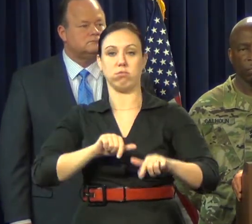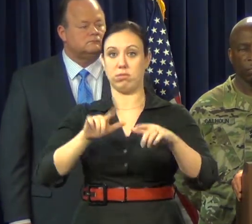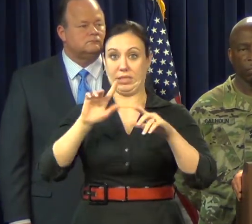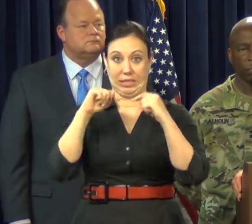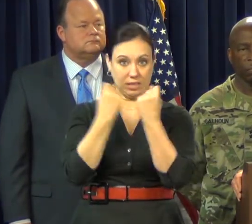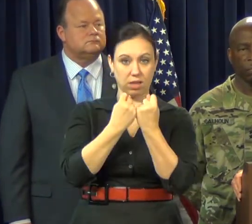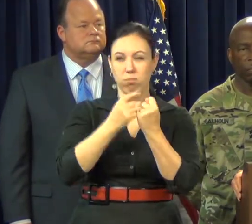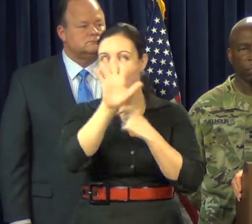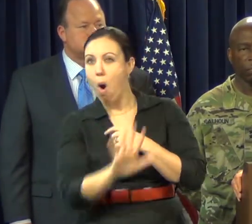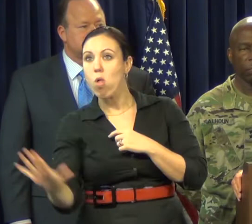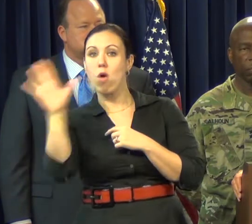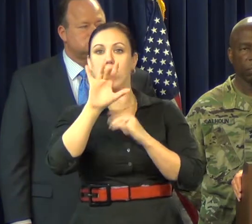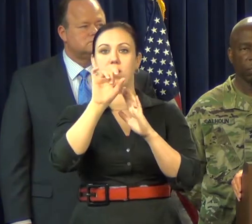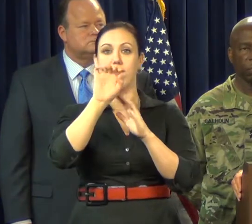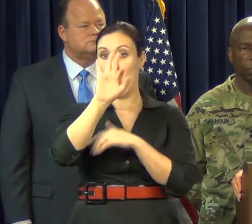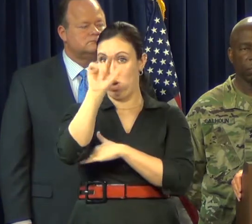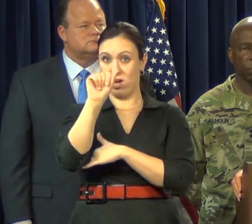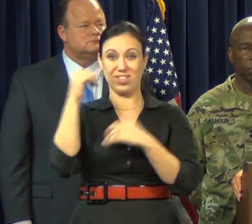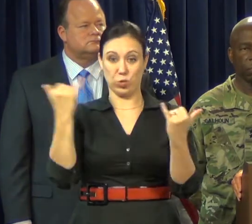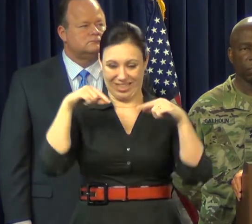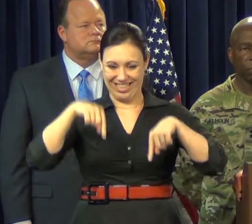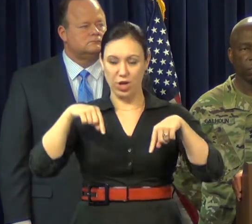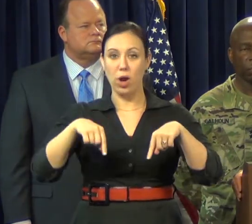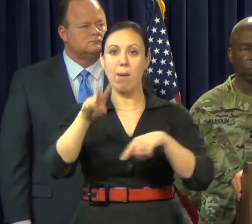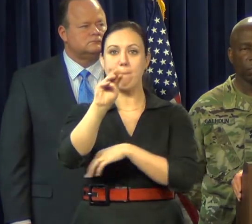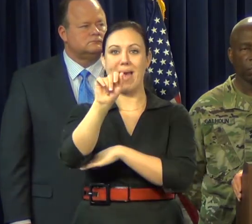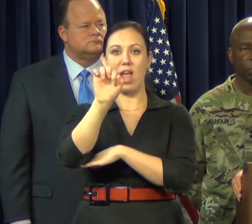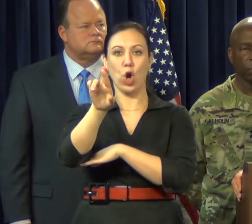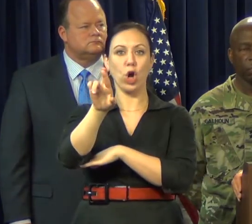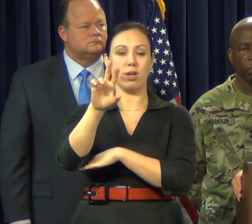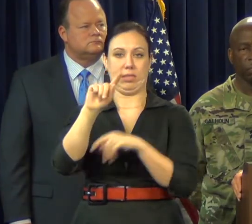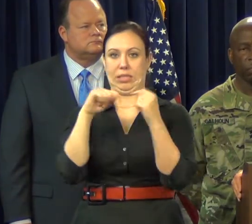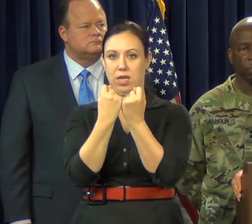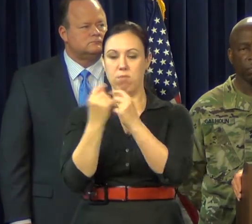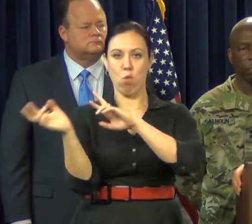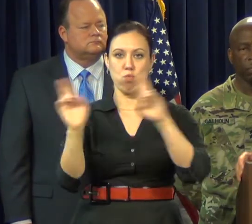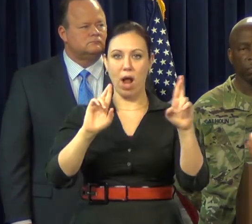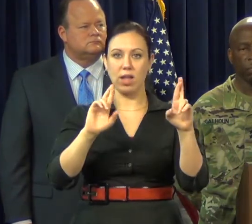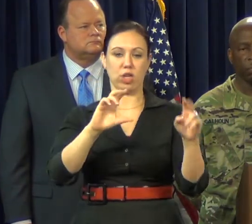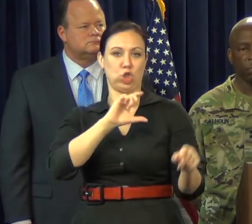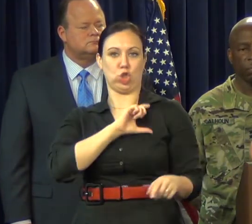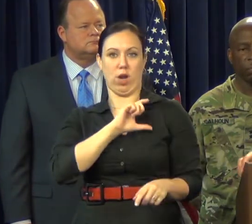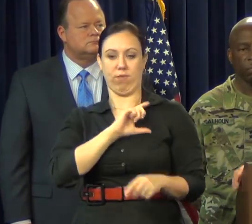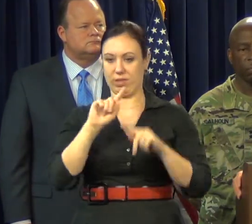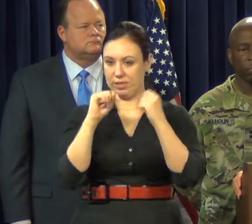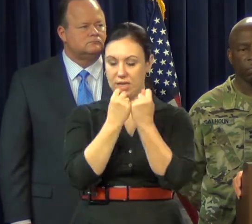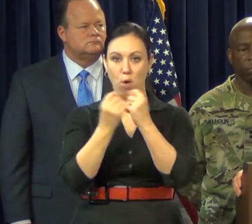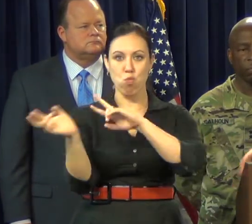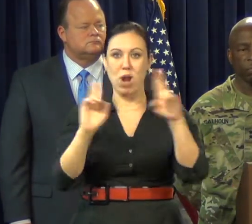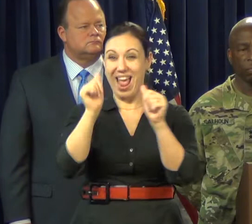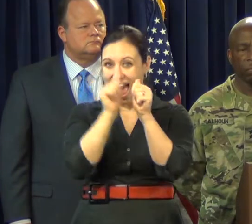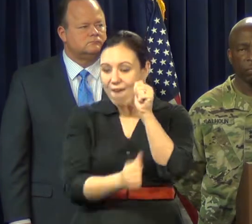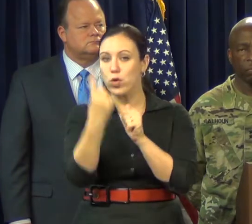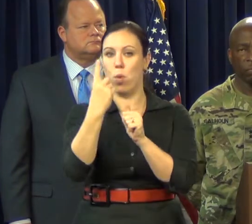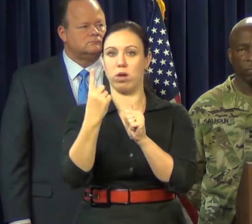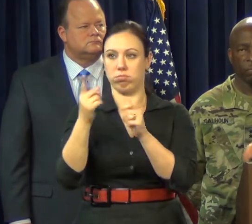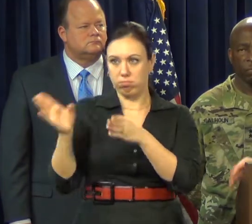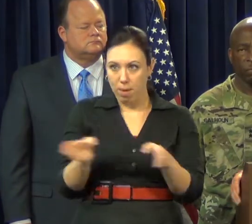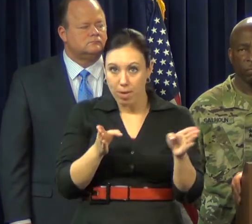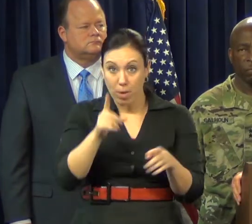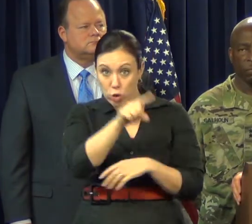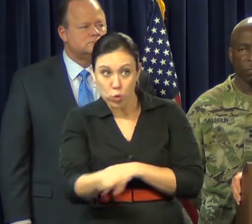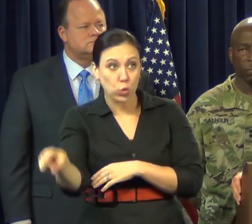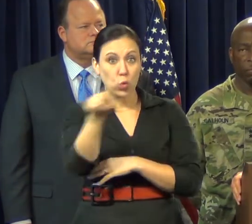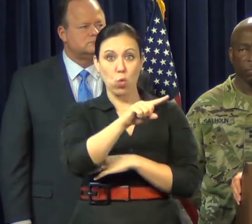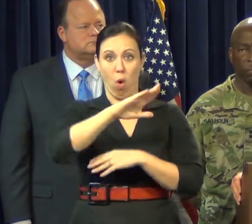team right here in Jacksonville. The mayor's team is ready. The sheriff's team is ready. Everybody is getting prepared. But all